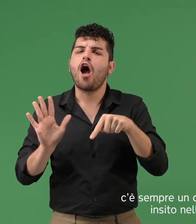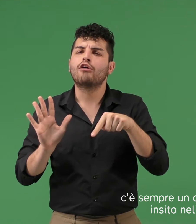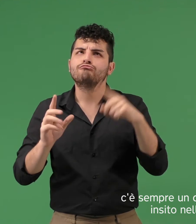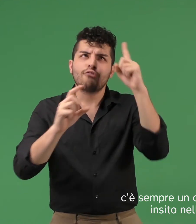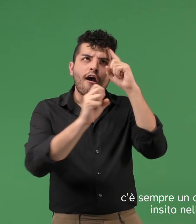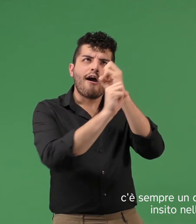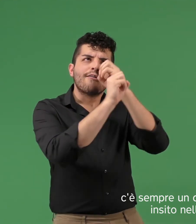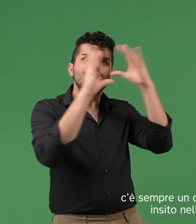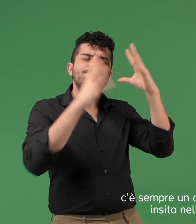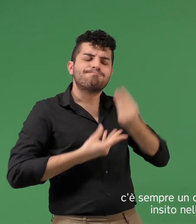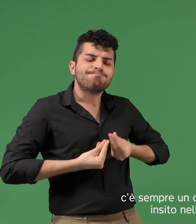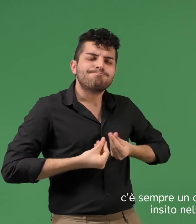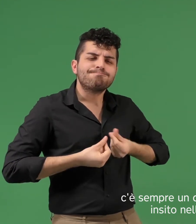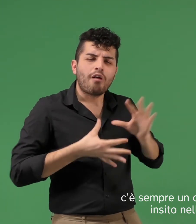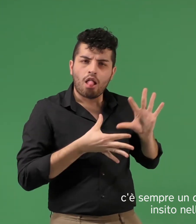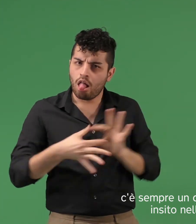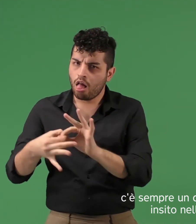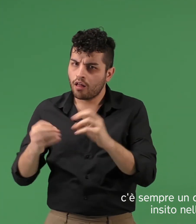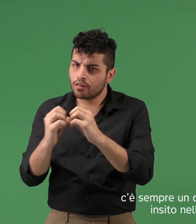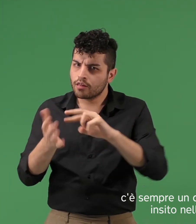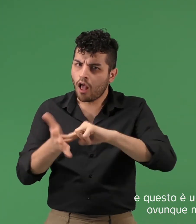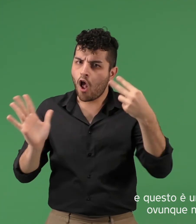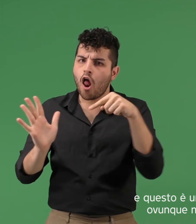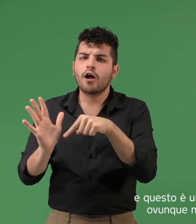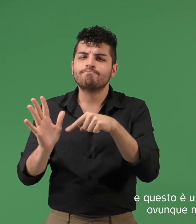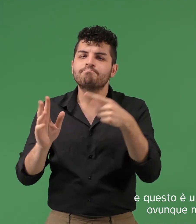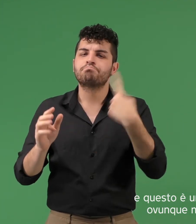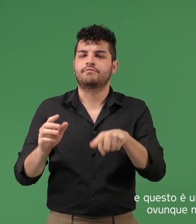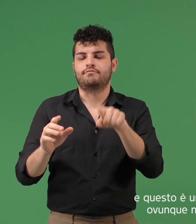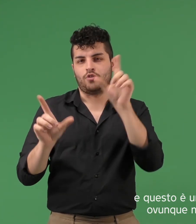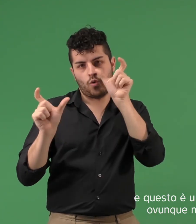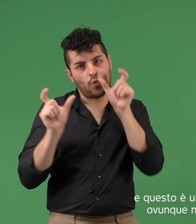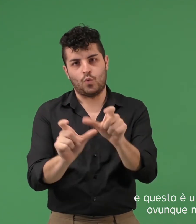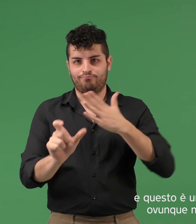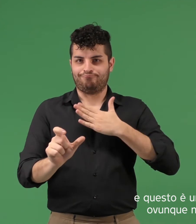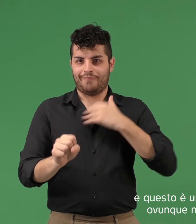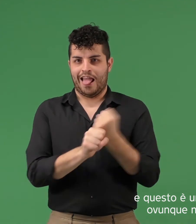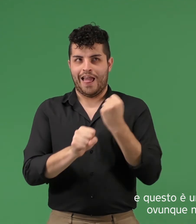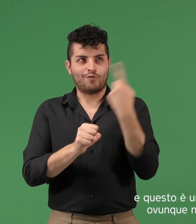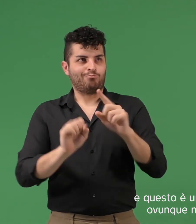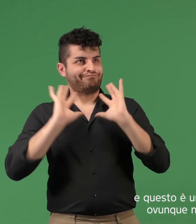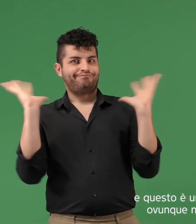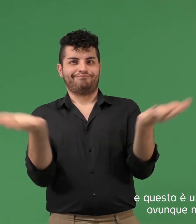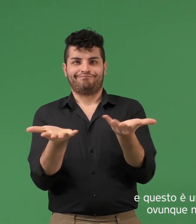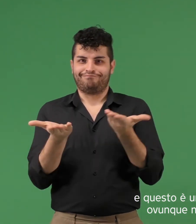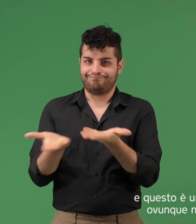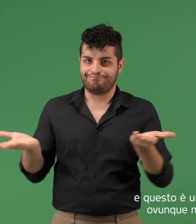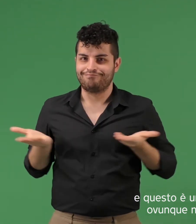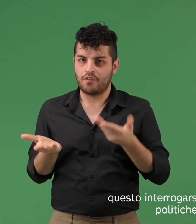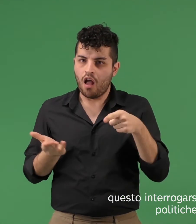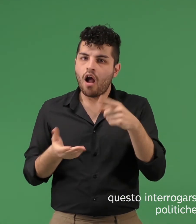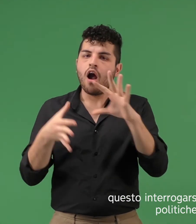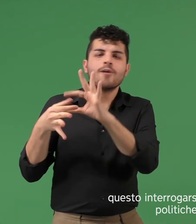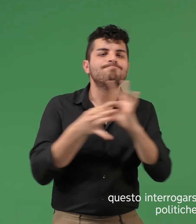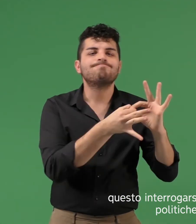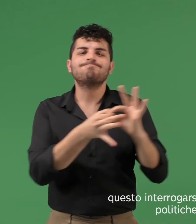there's a kind of politics that's always built into technologies. And that's something that is everywhere, in